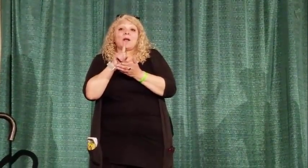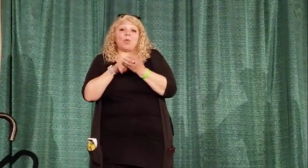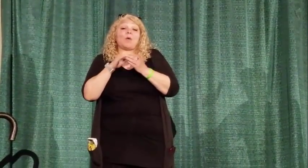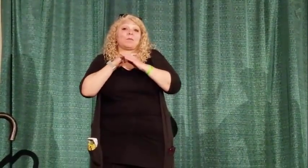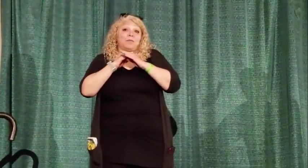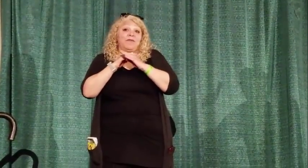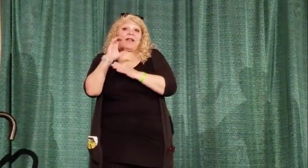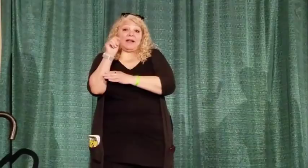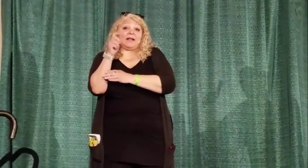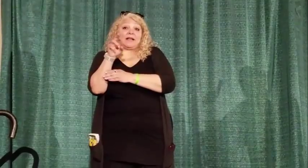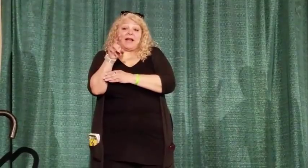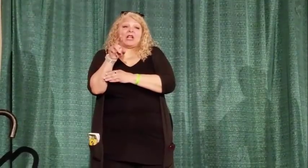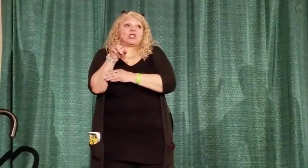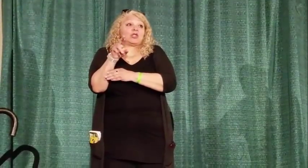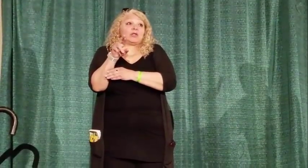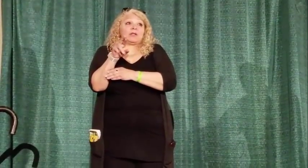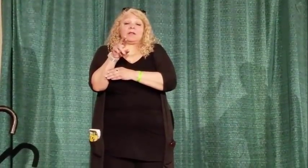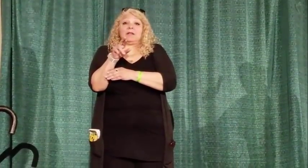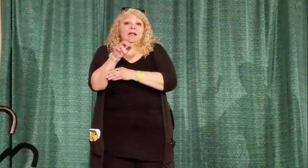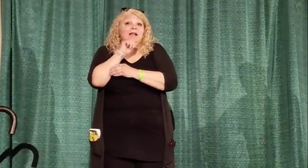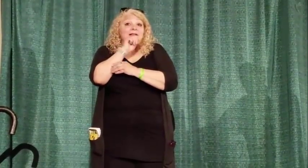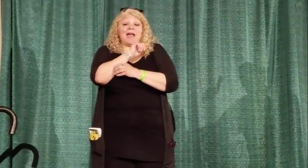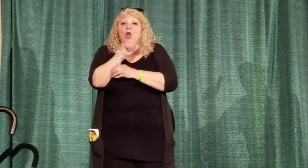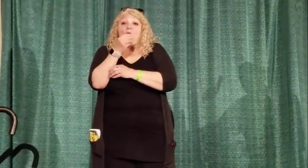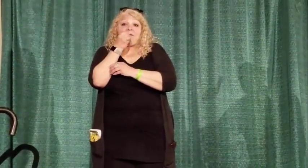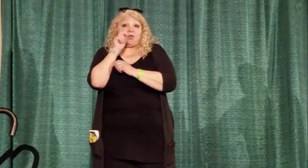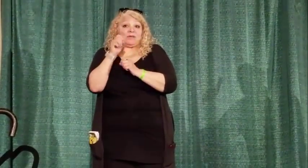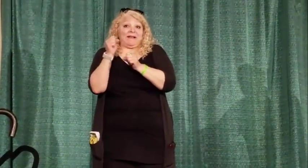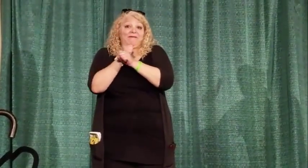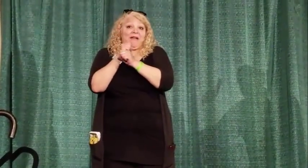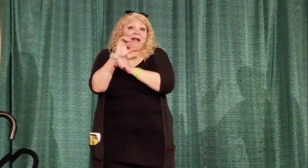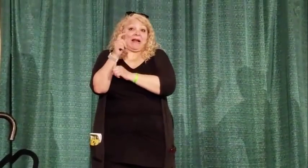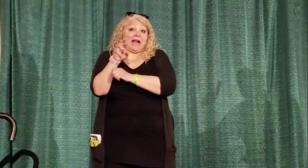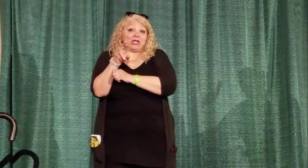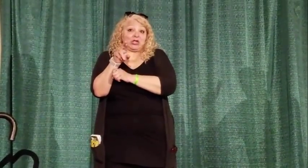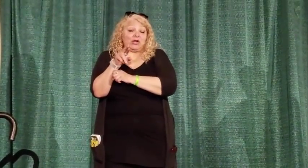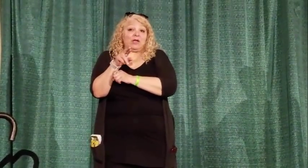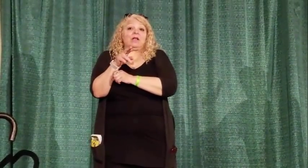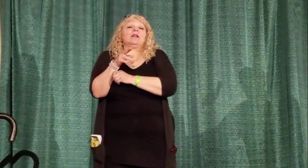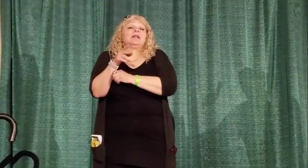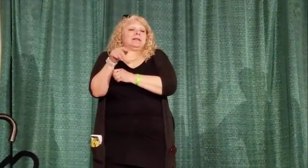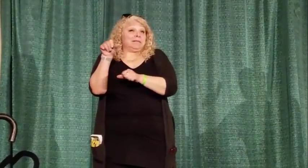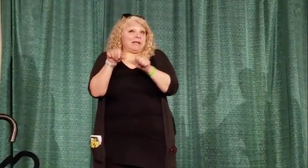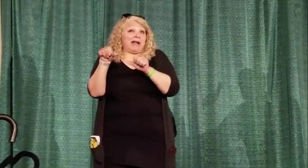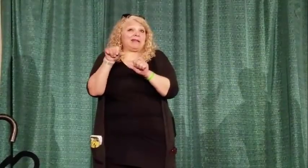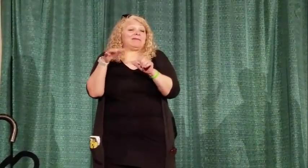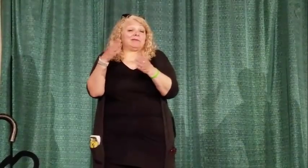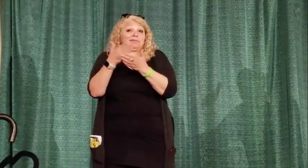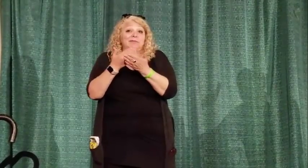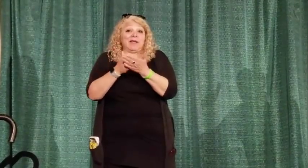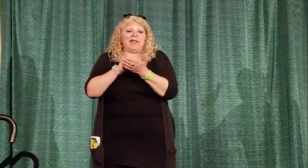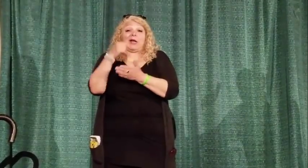protection. It's not, all foods don't have the same ability to fight off cancer. Scientific studies show that